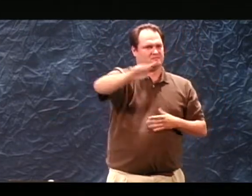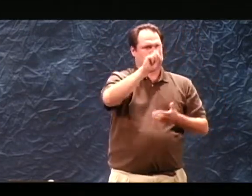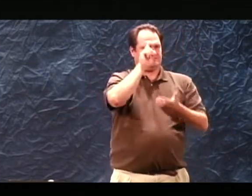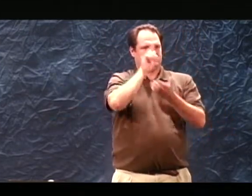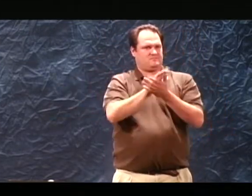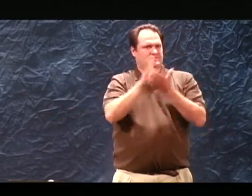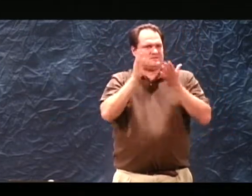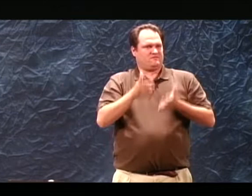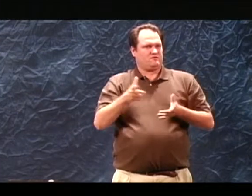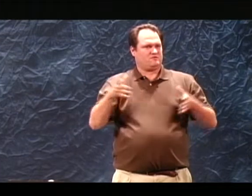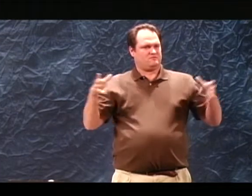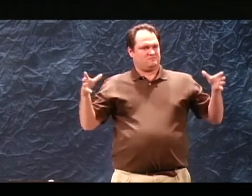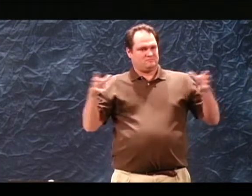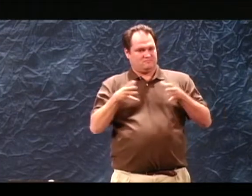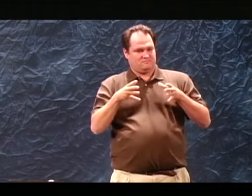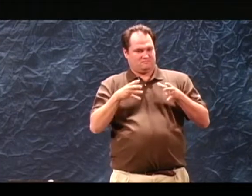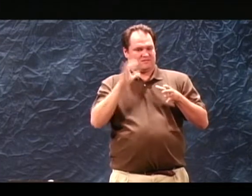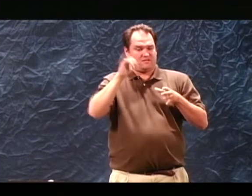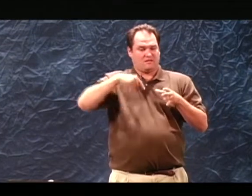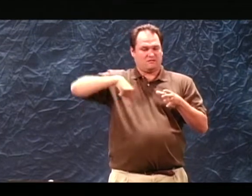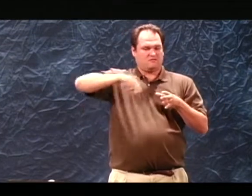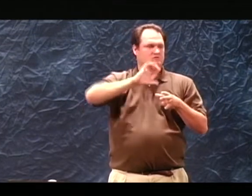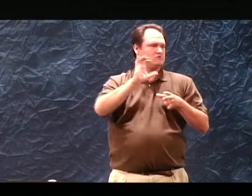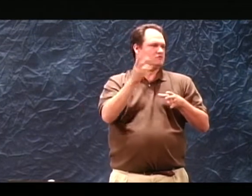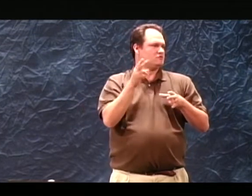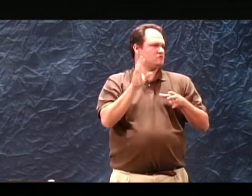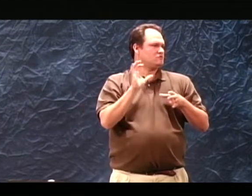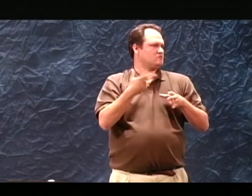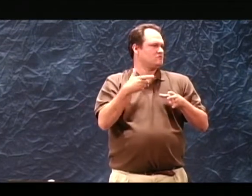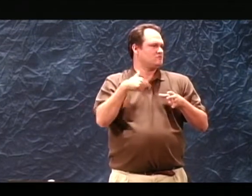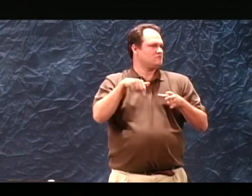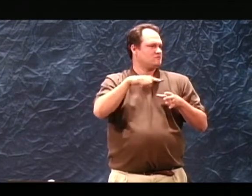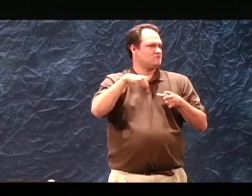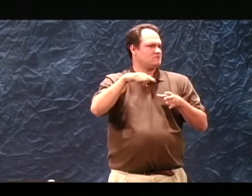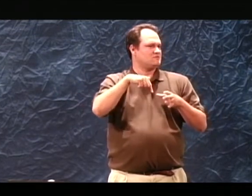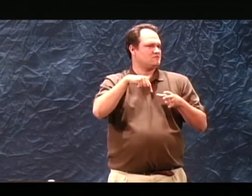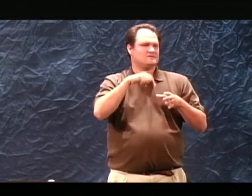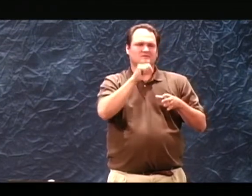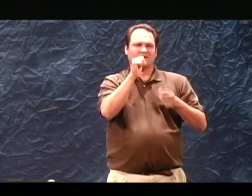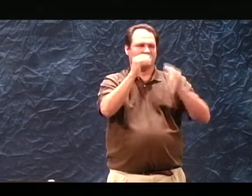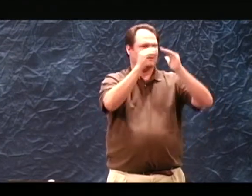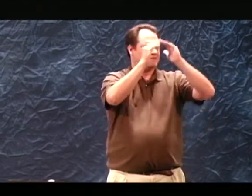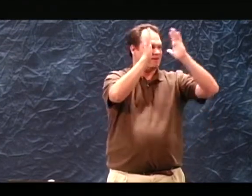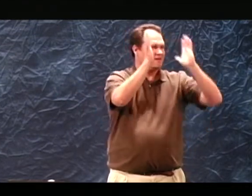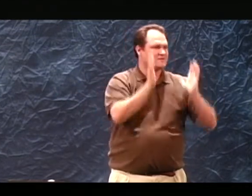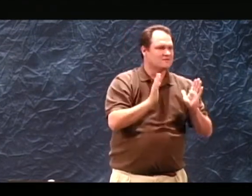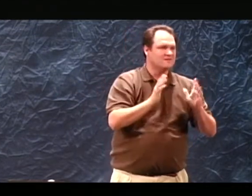the church is not a building the church is the gathering of all believers